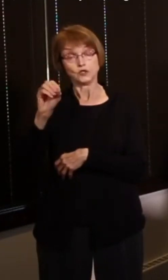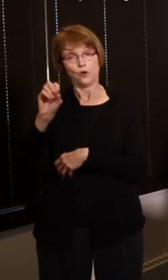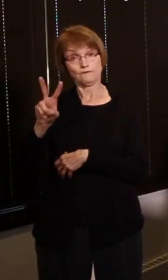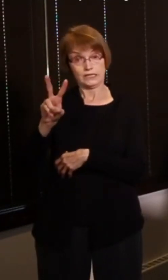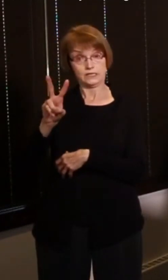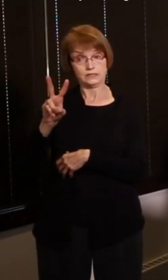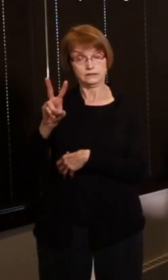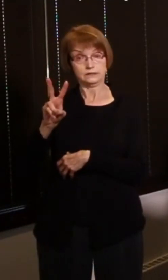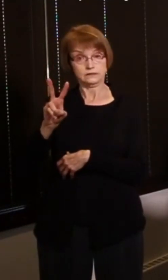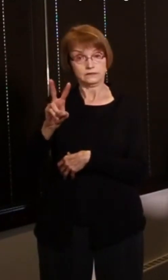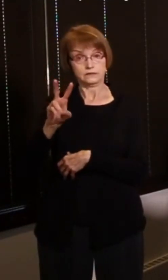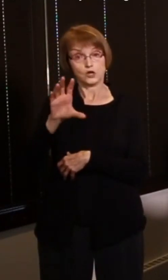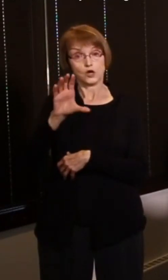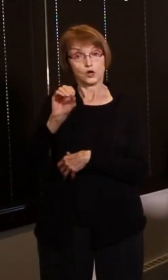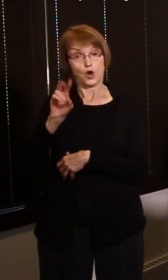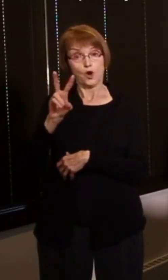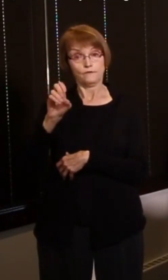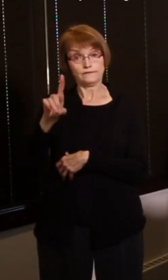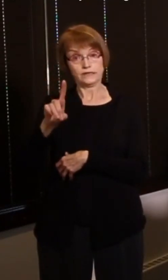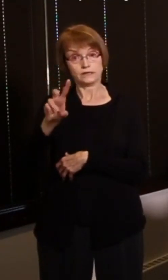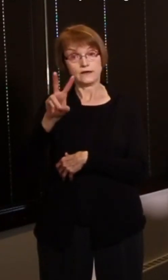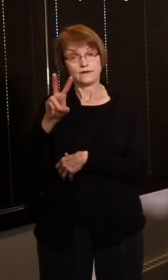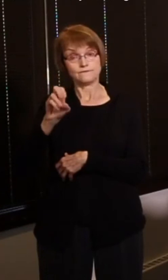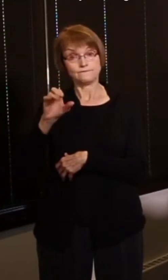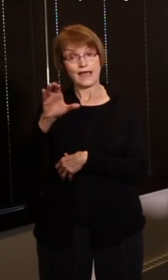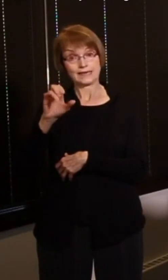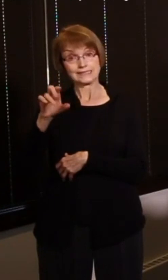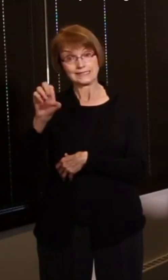covidvaccine.mo.gov. So that's